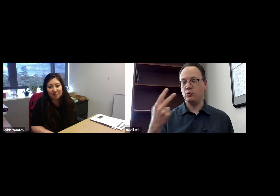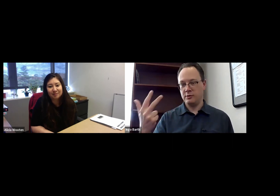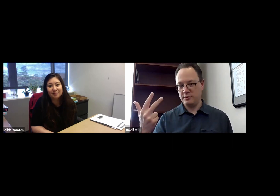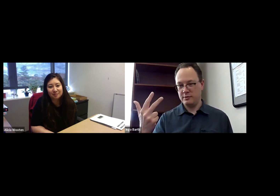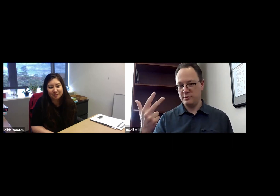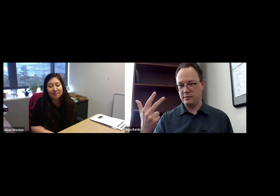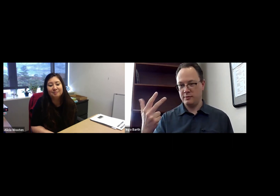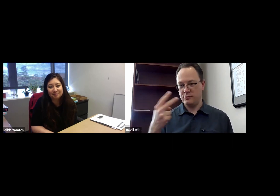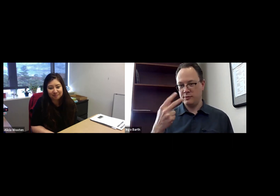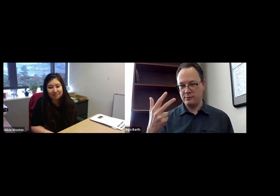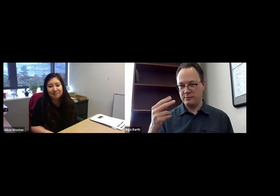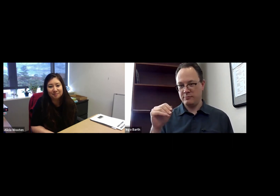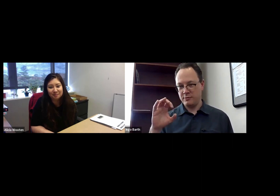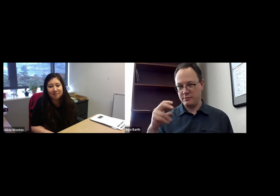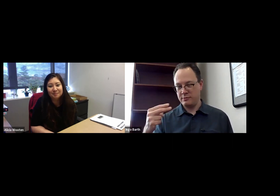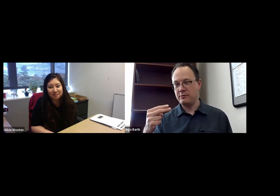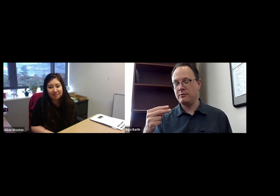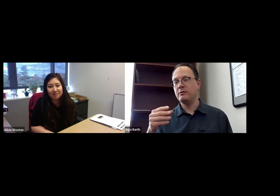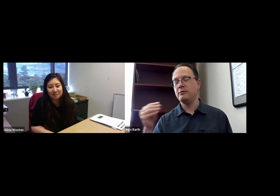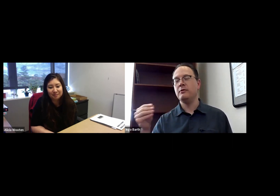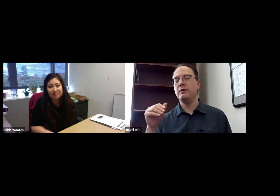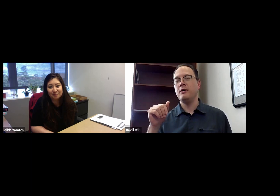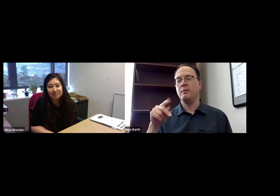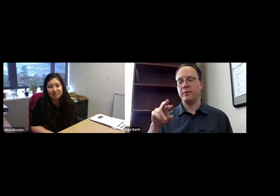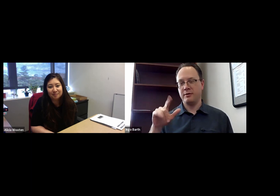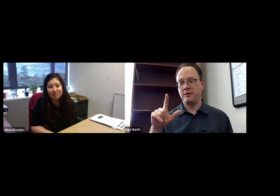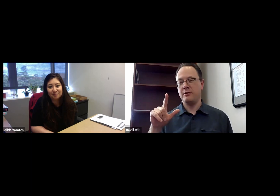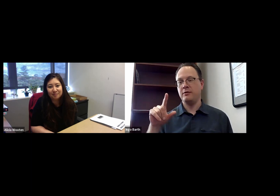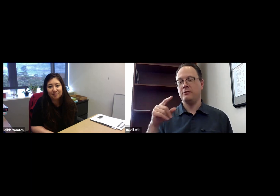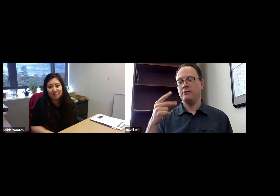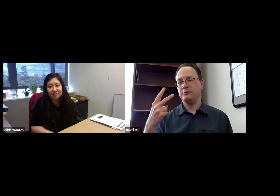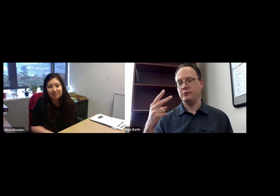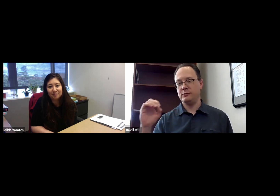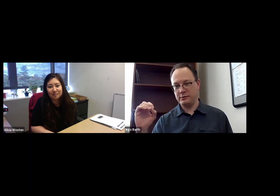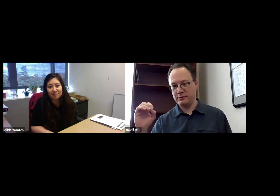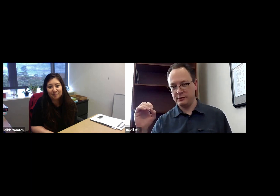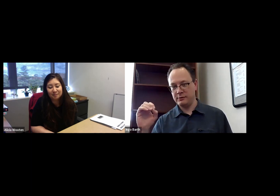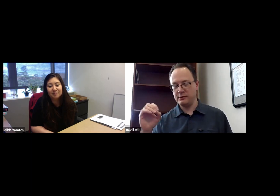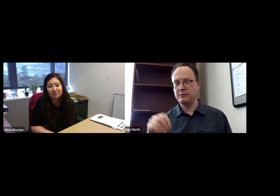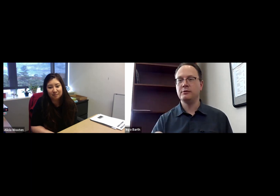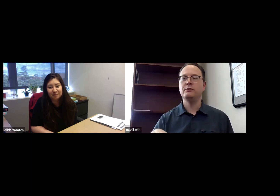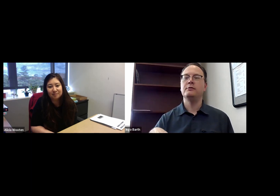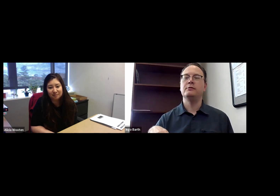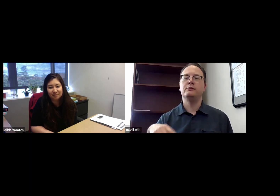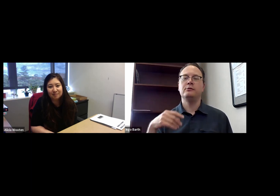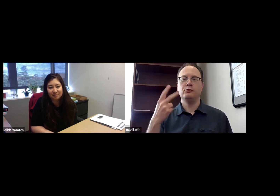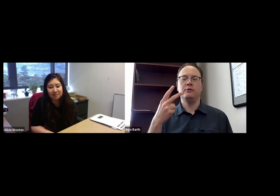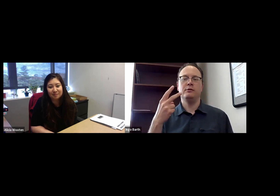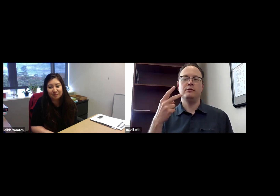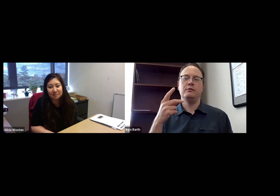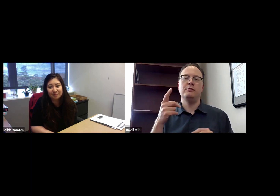And so I want to do this again in International Sign, March 23rd and April